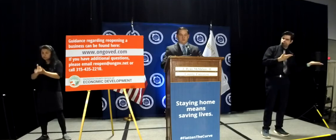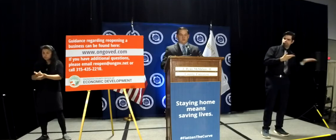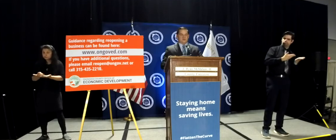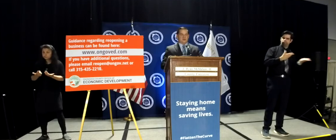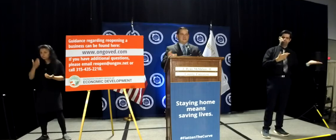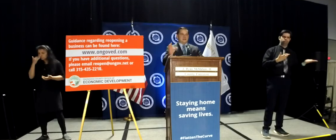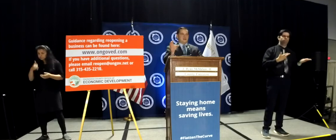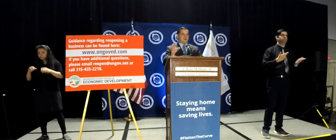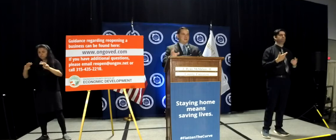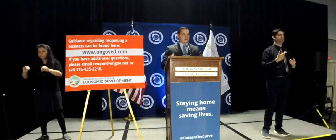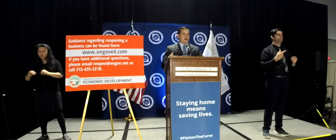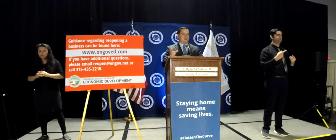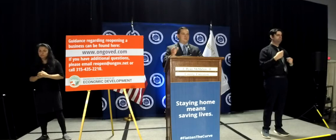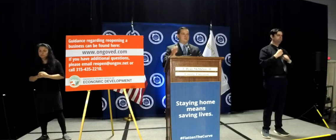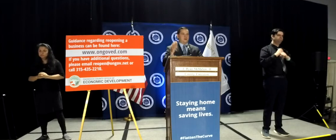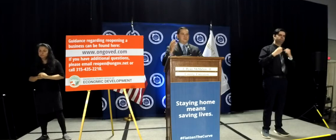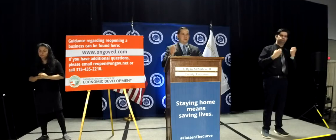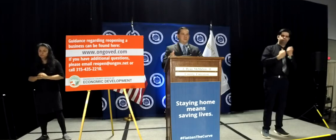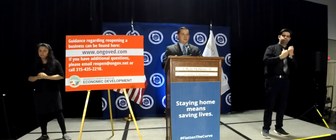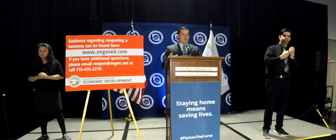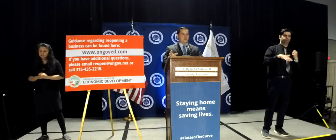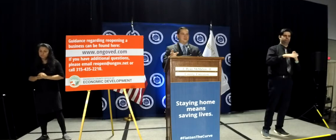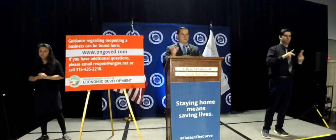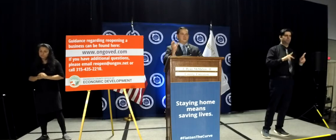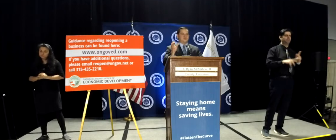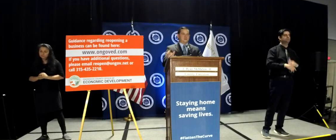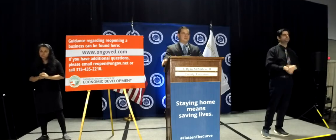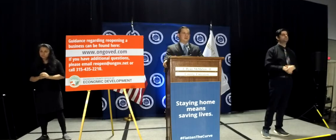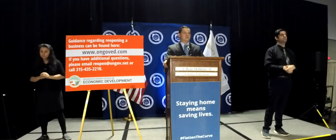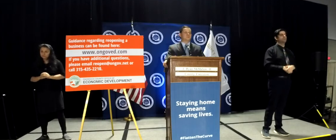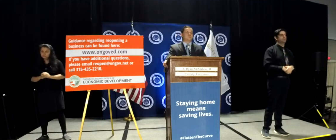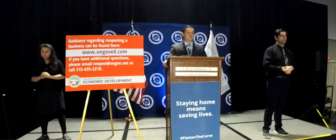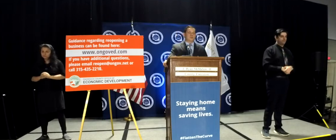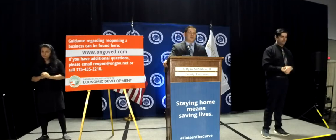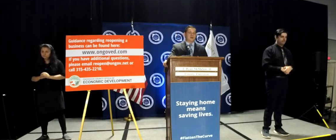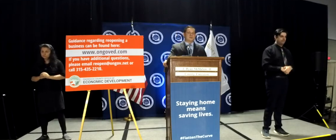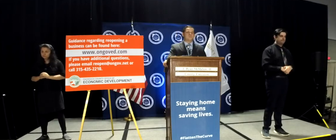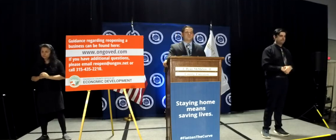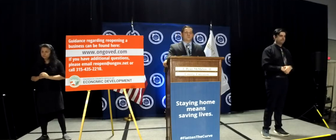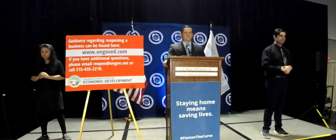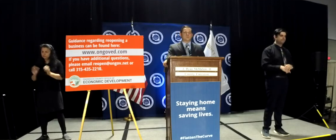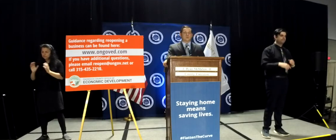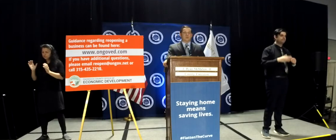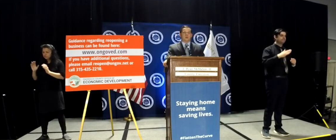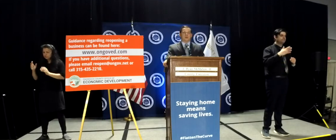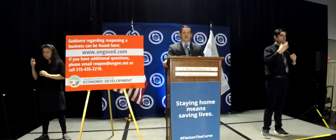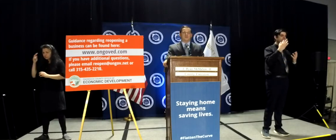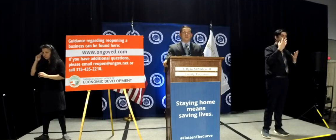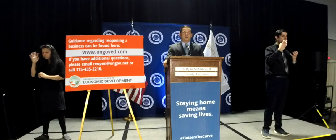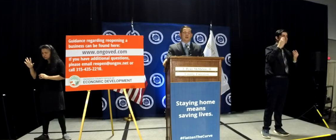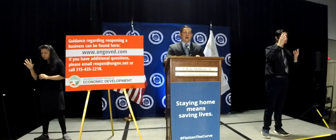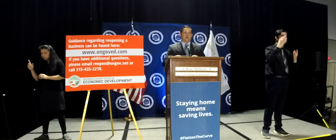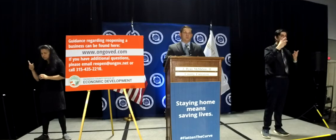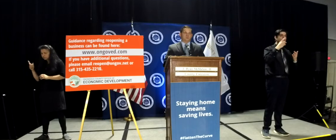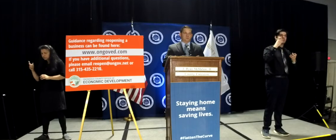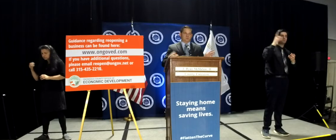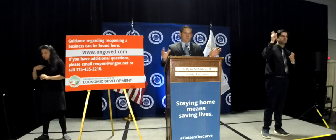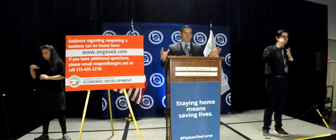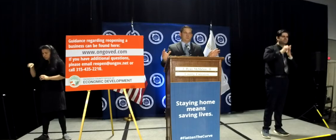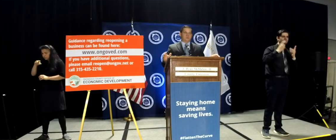when you're looking for intel on the ground from a larger government, you come to us and we can give you the intel. And the public health is bigger